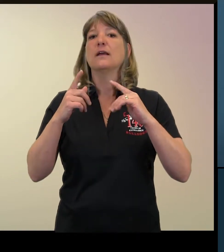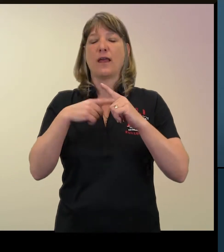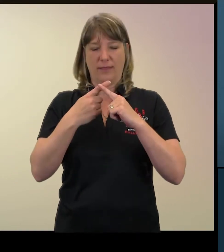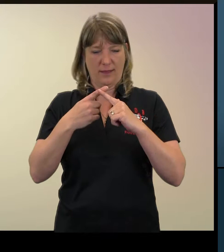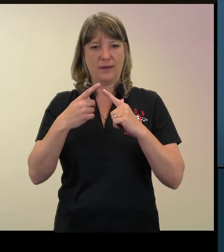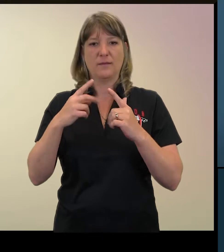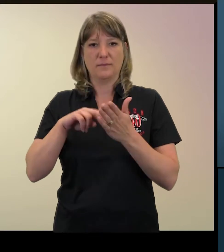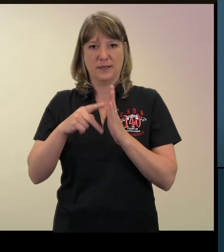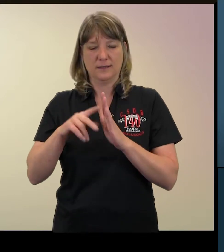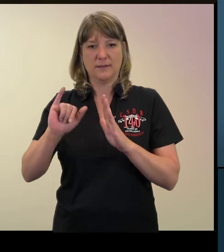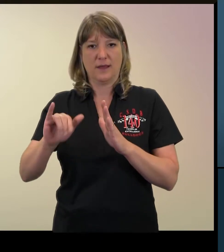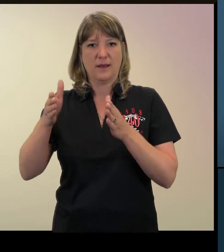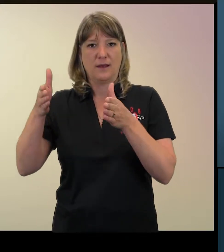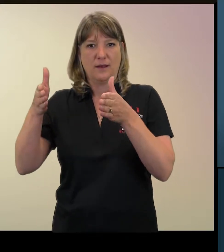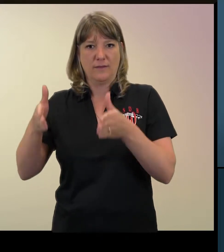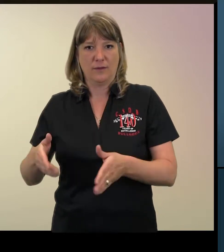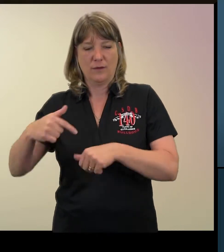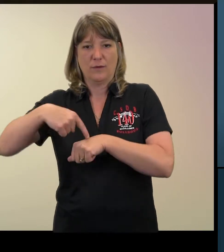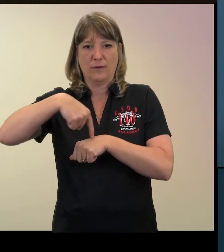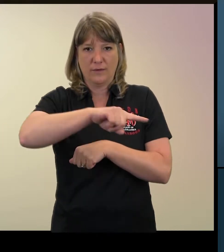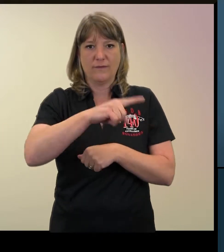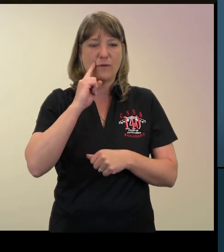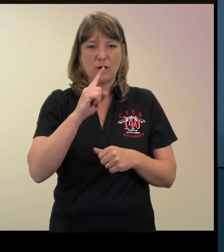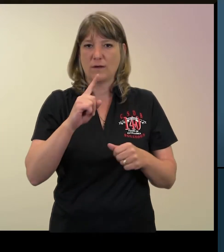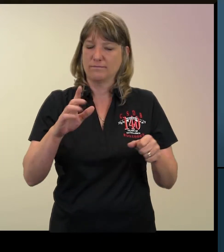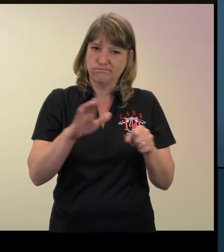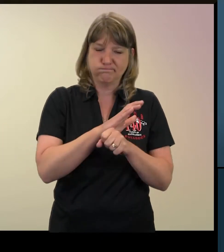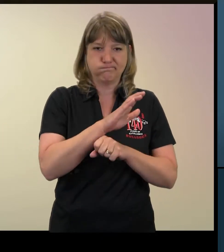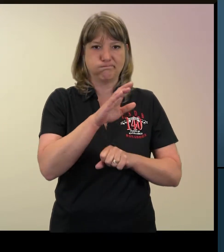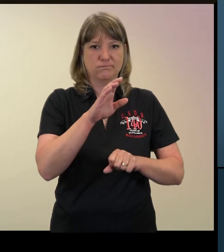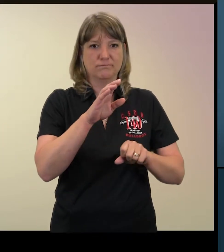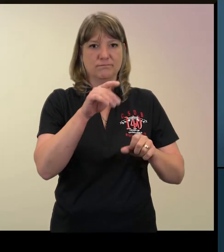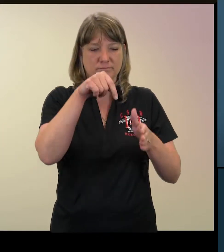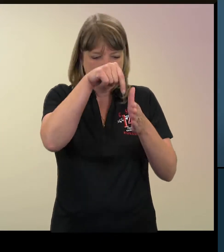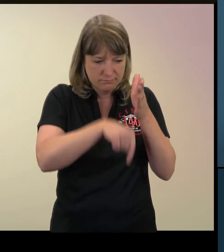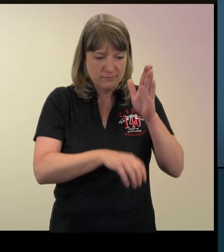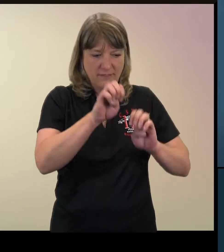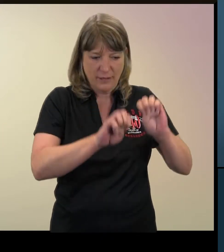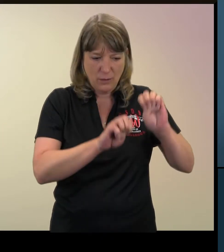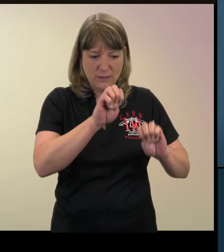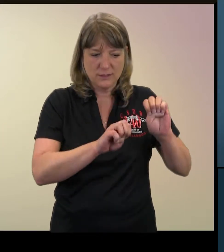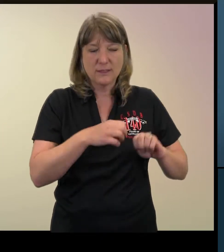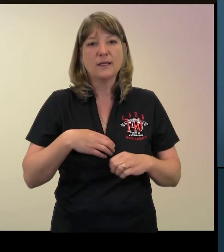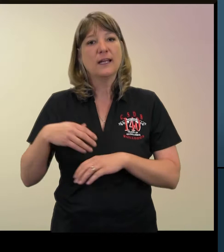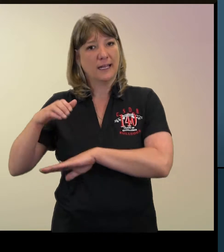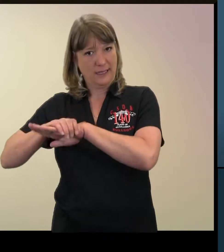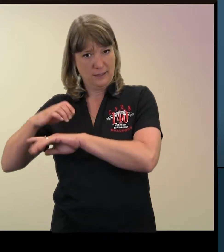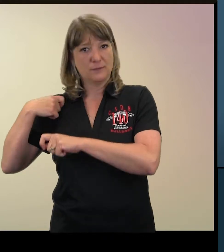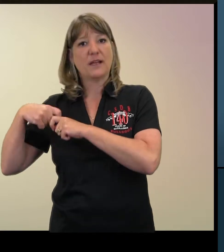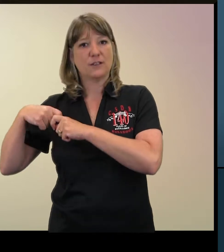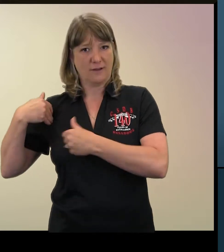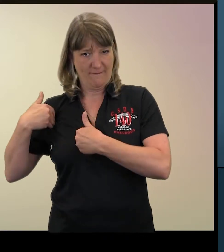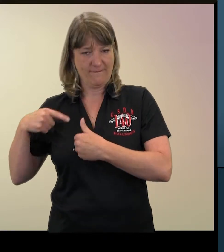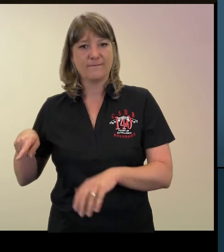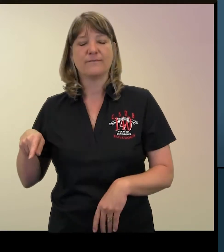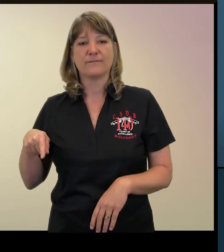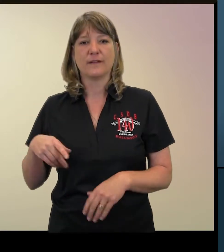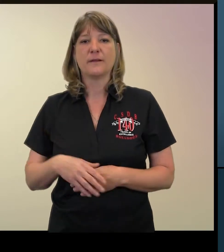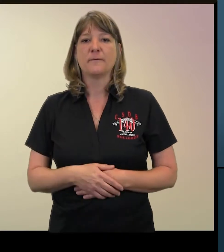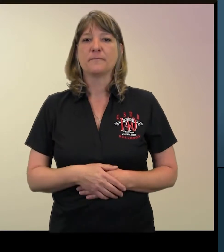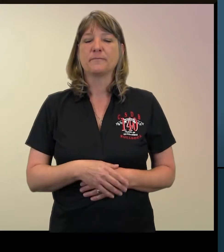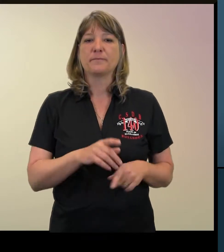15, then the individual would be referred for a full evaluation. It's available in English and